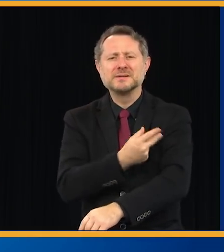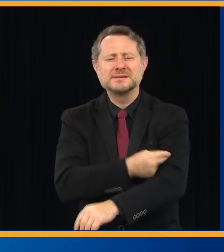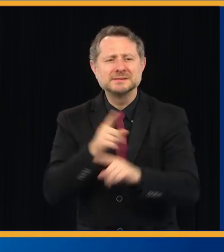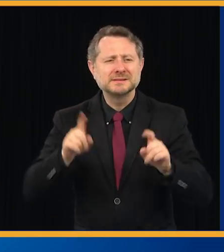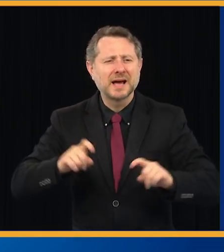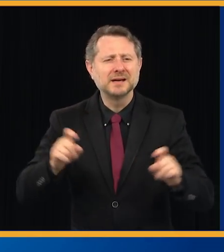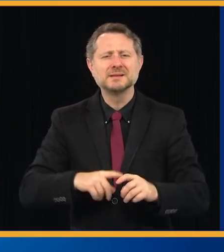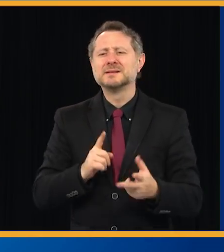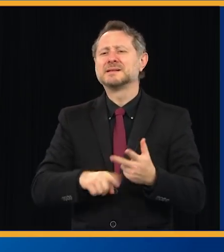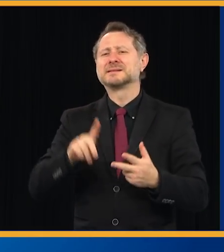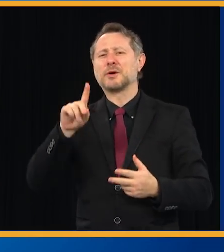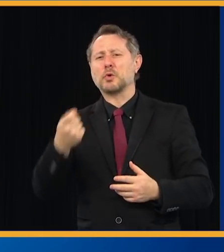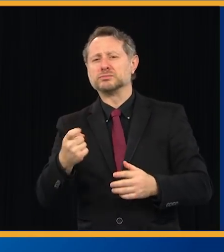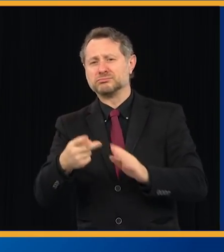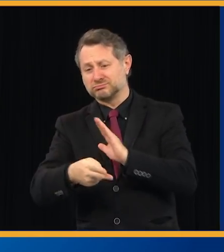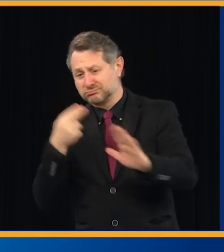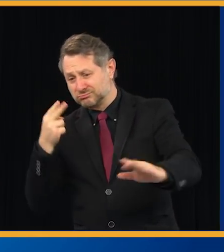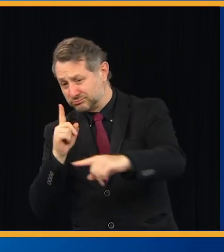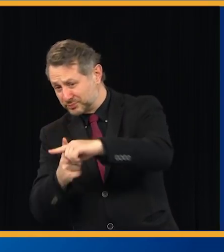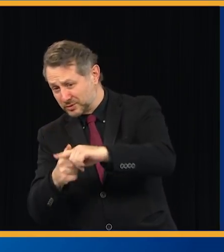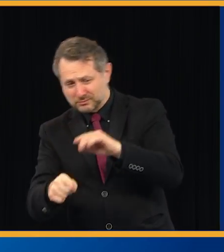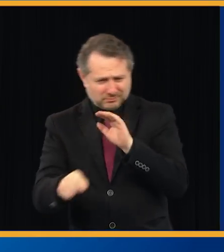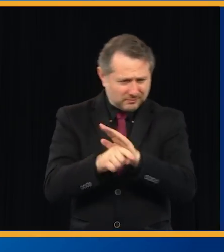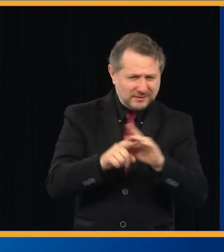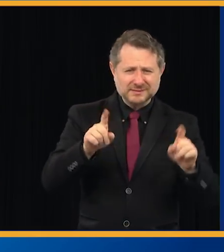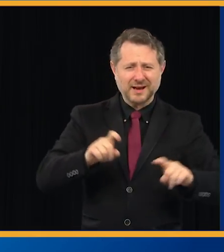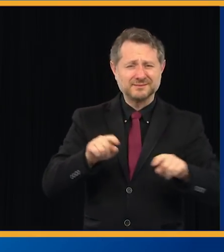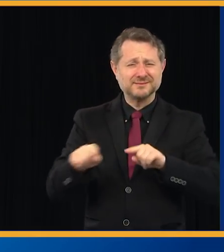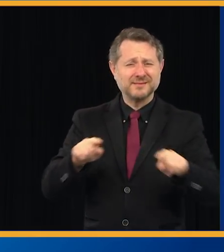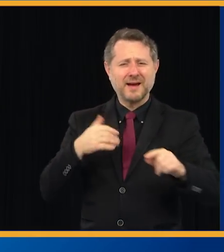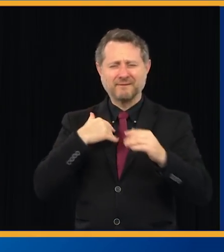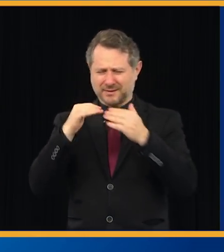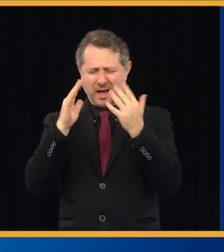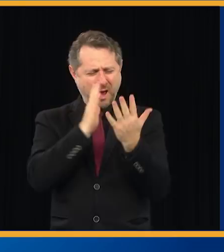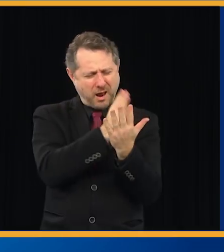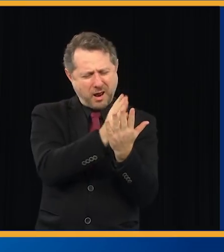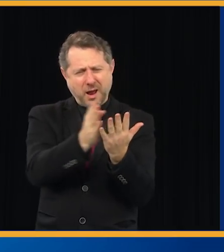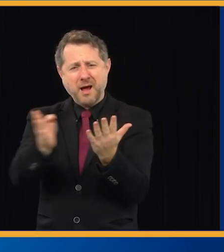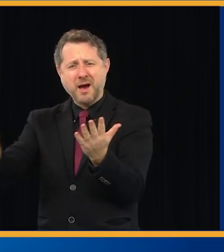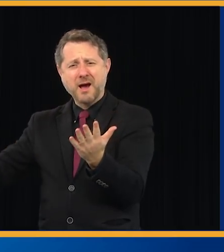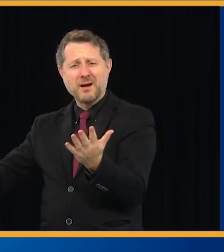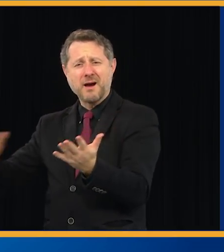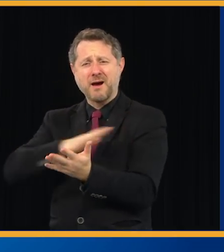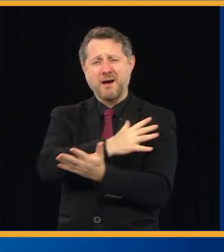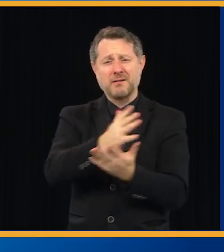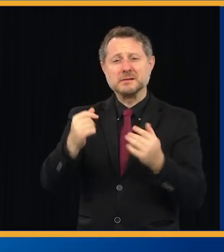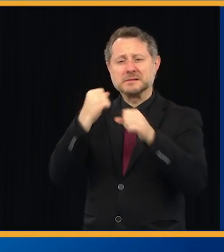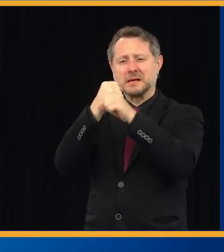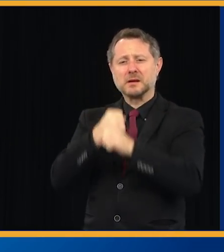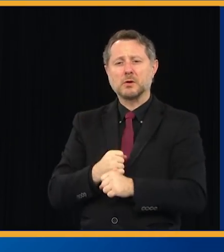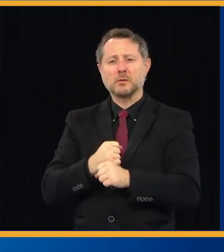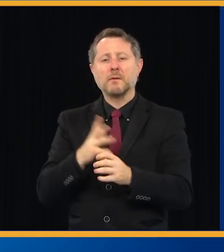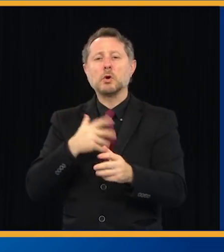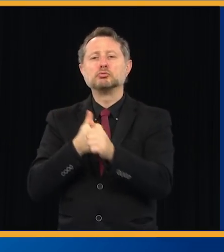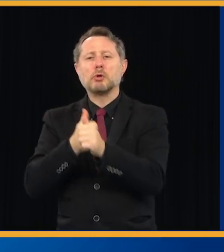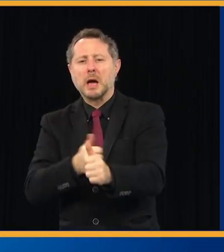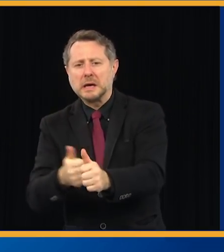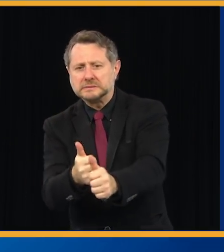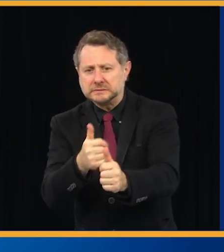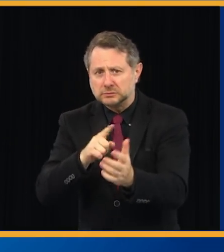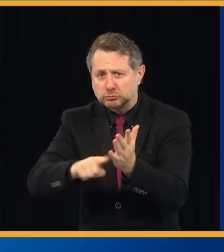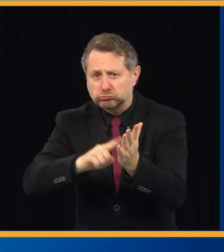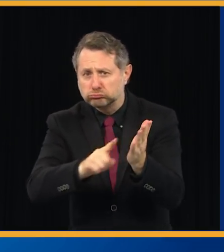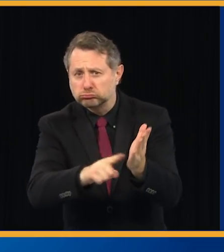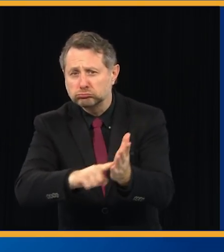diagnostic tests, positive, negative. You're collecting tracing data. Make your decisions based on